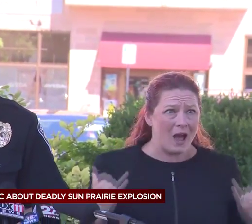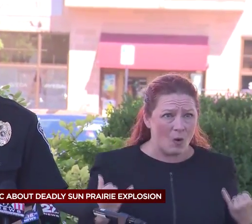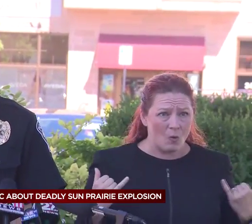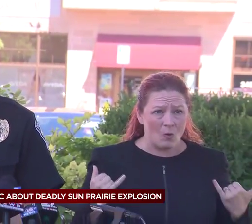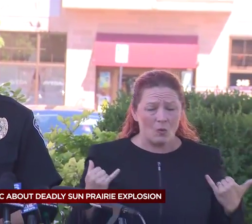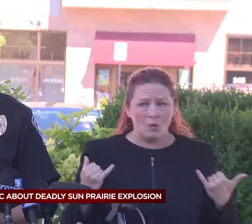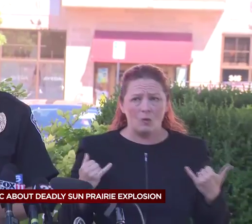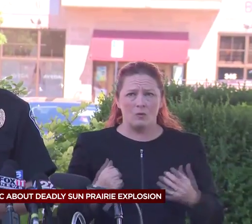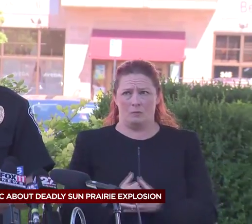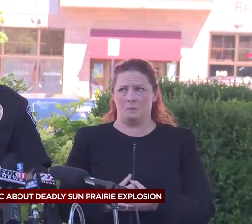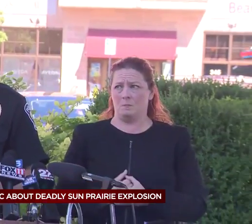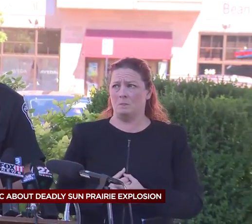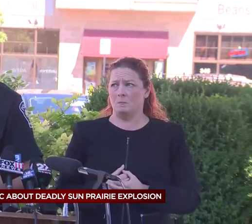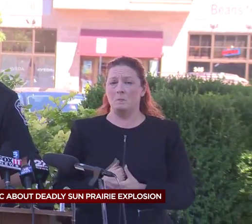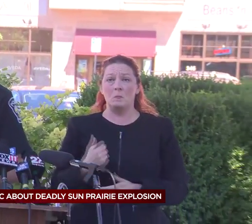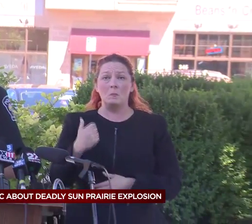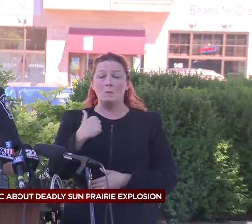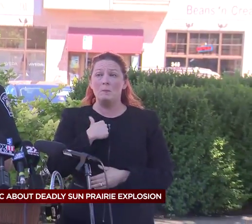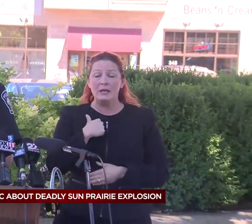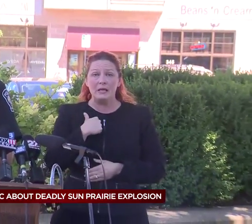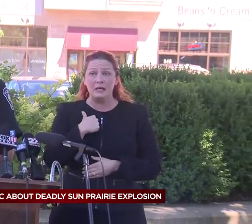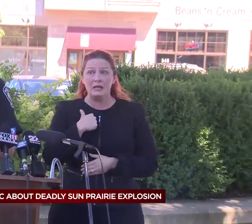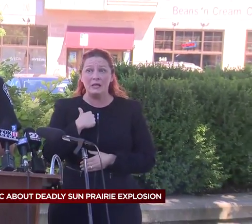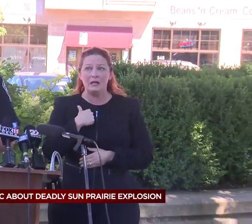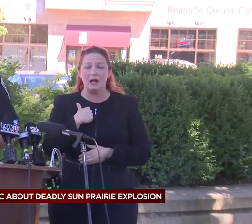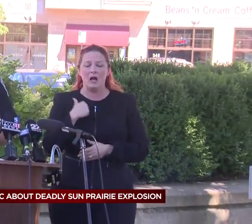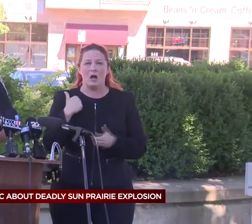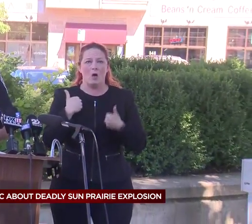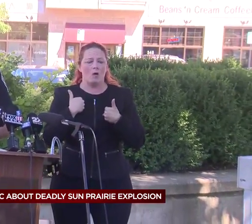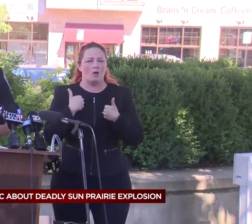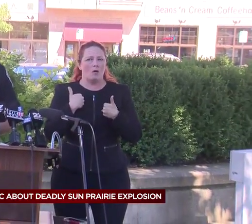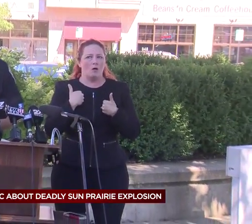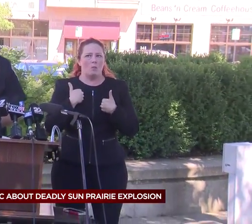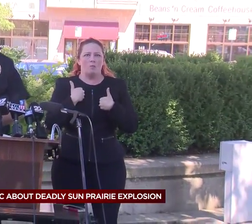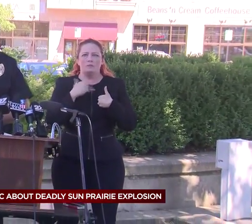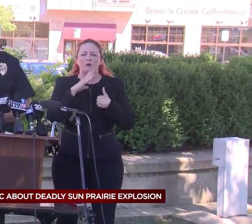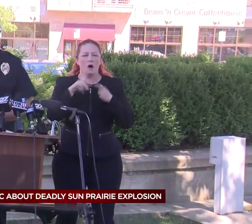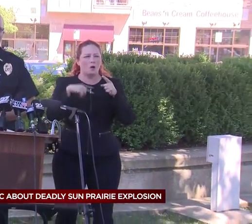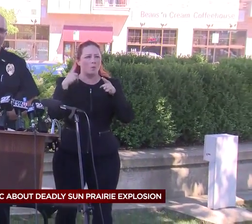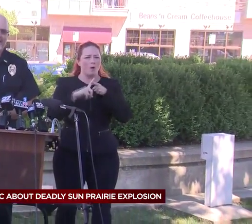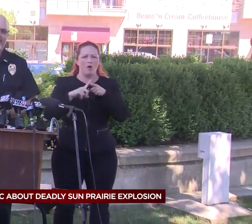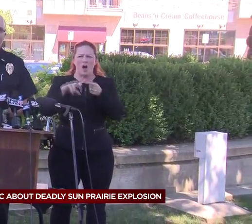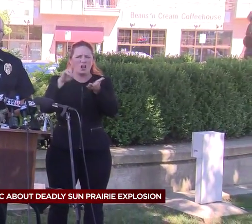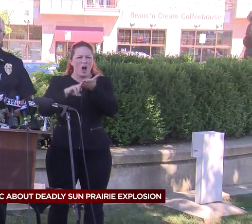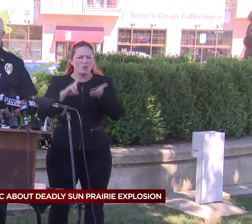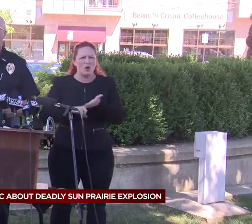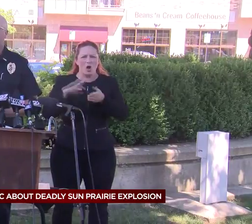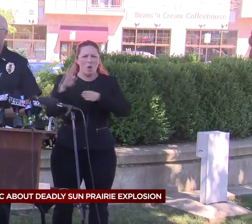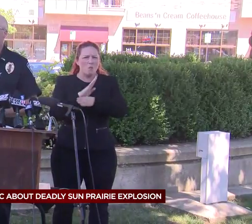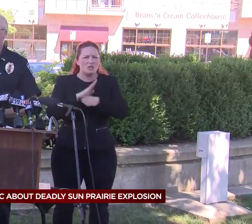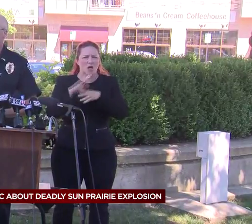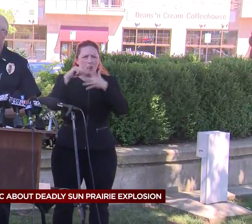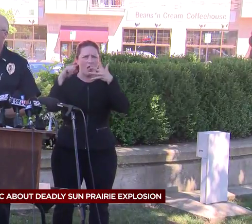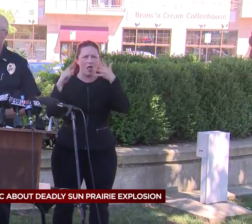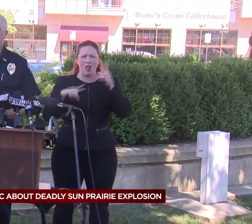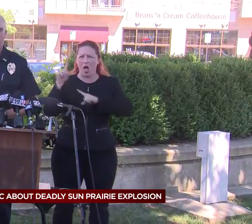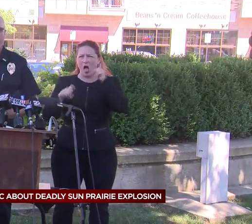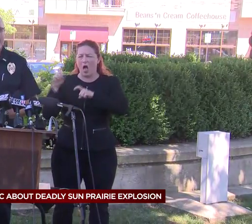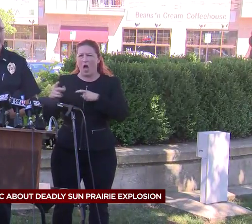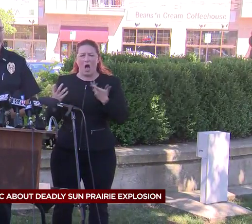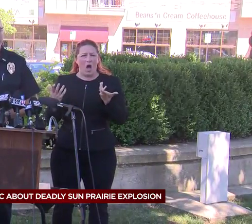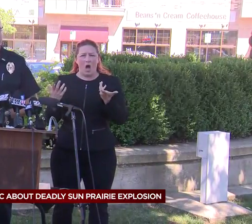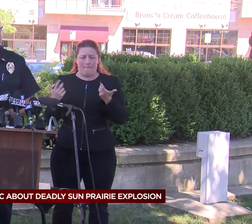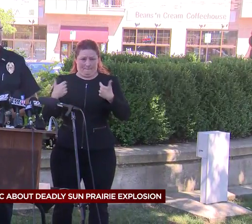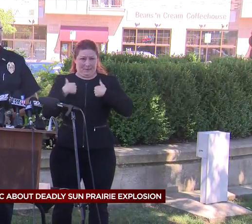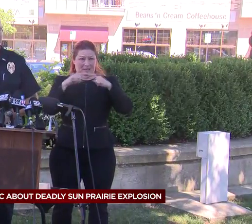I'm not going to provide any detailed information or questions about contractors, businesses, anything like that. I know some of you have been reporting on that, and